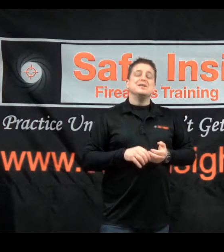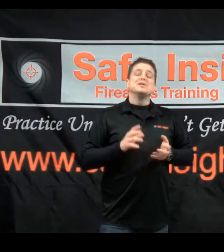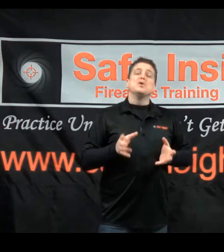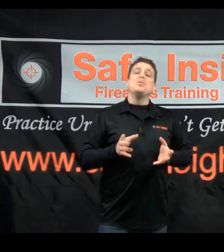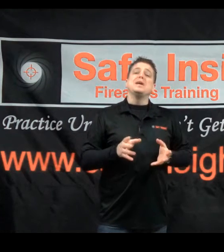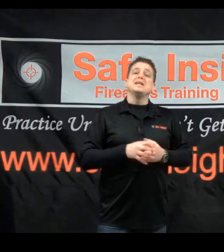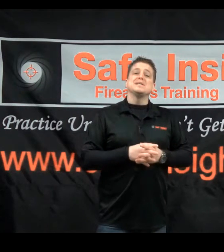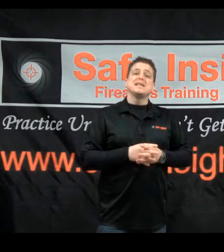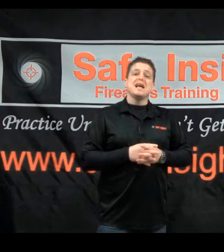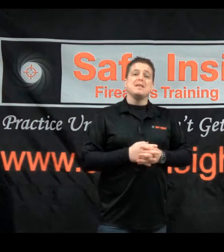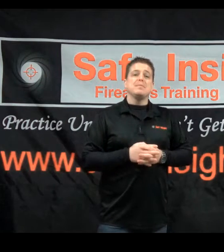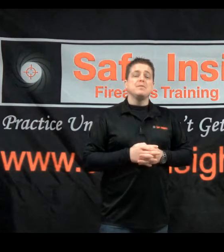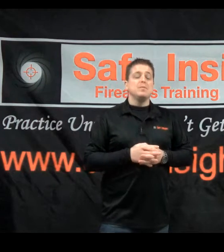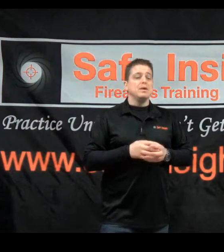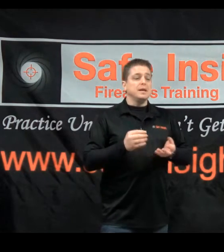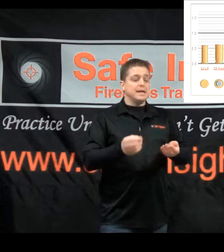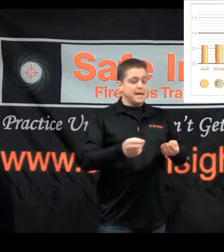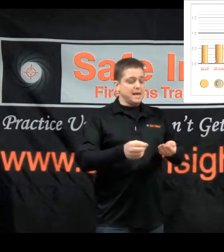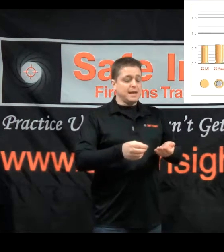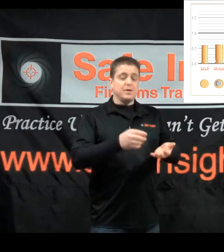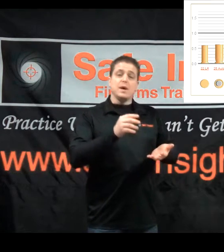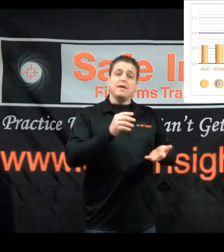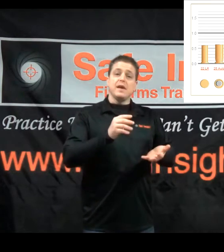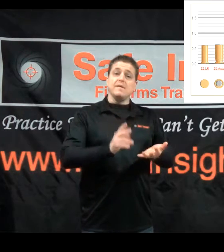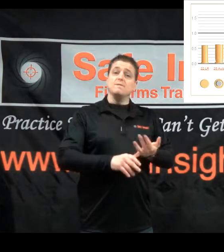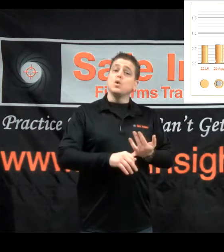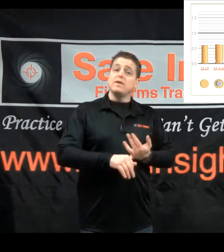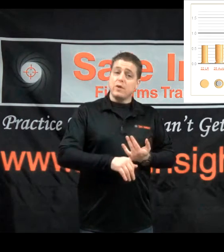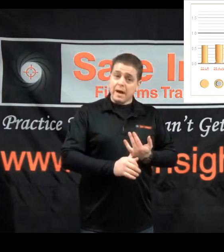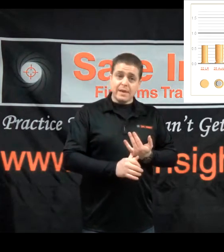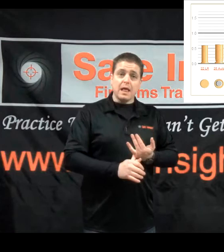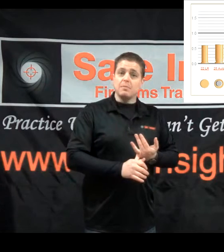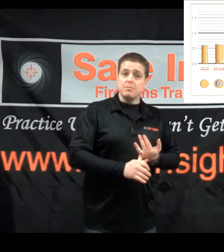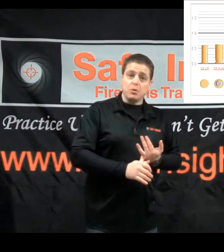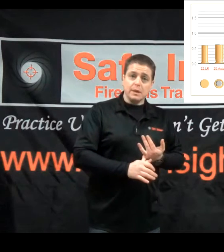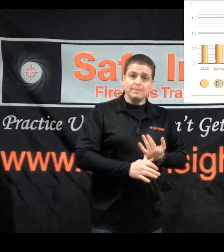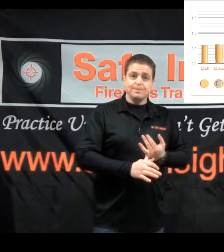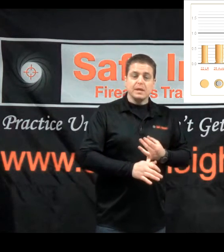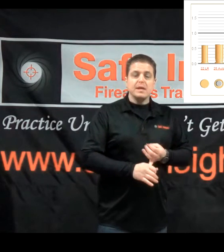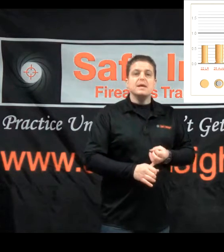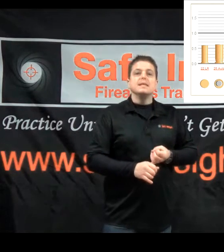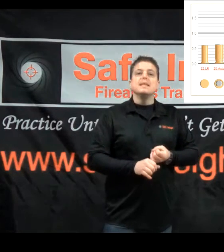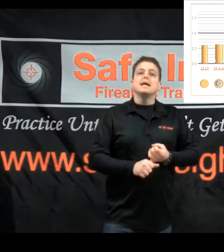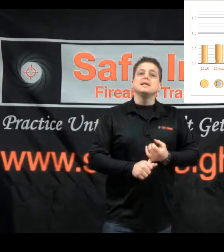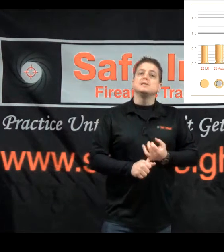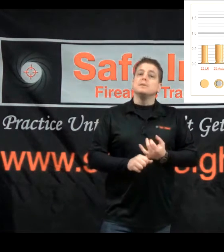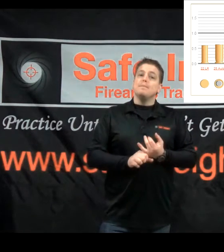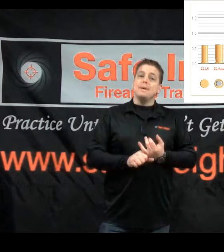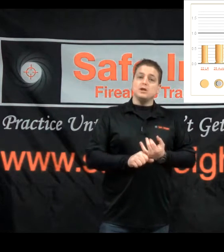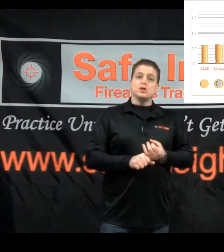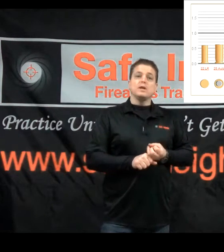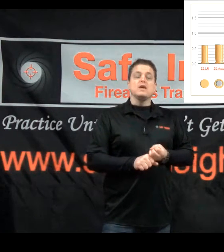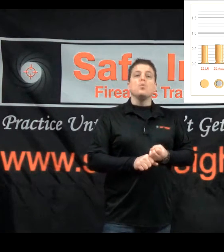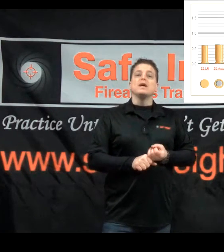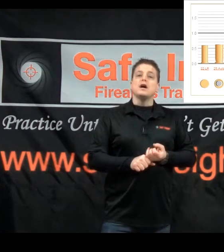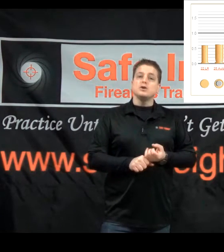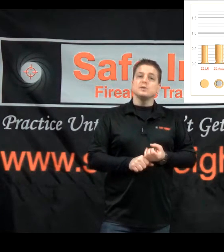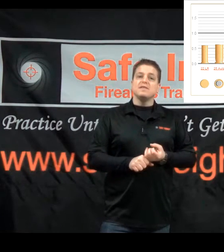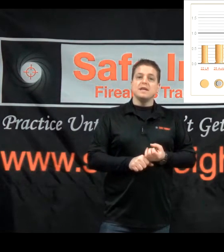So what is the caliber? Well, again, if you have a 45 caliber bullet, that is measured in 100ths of an